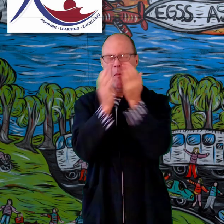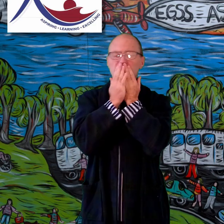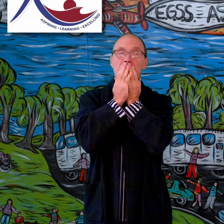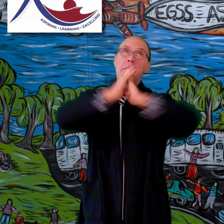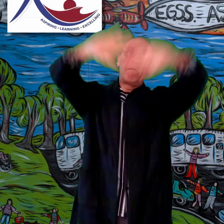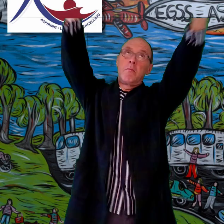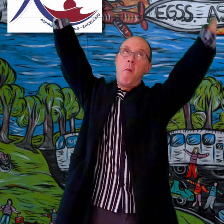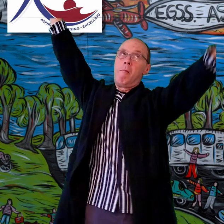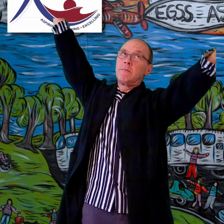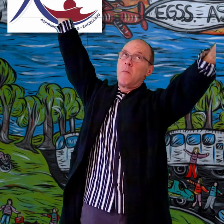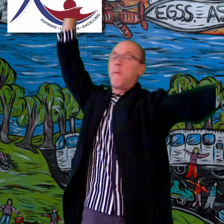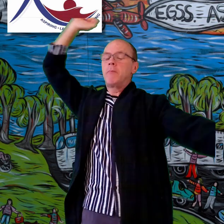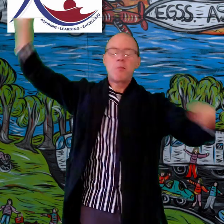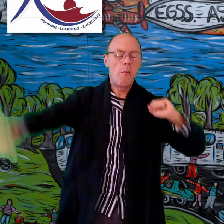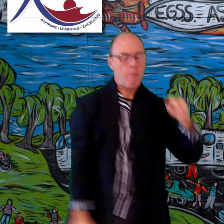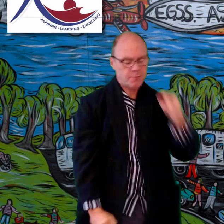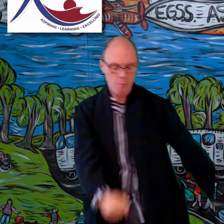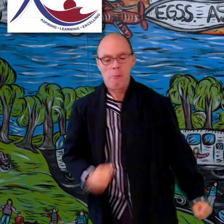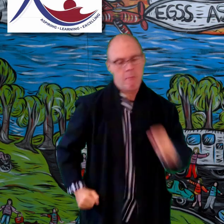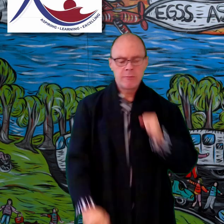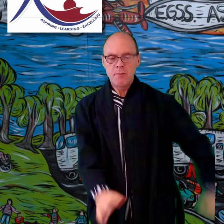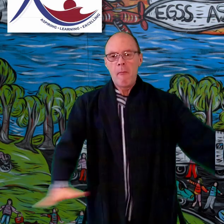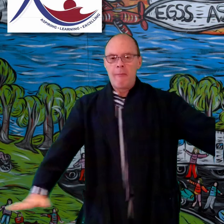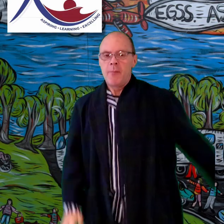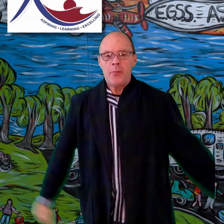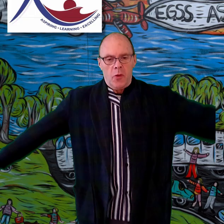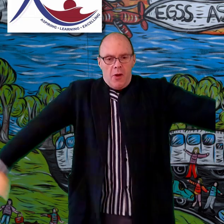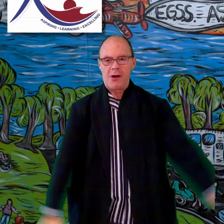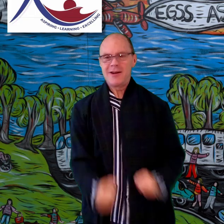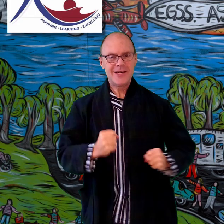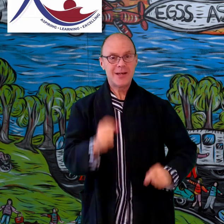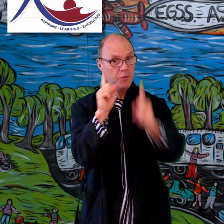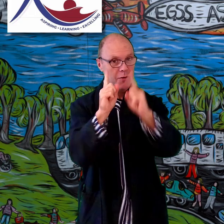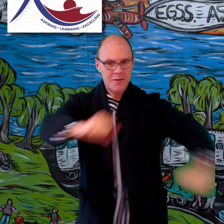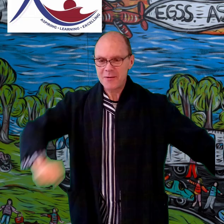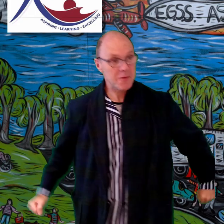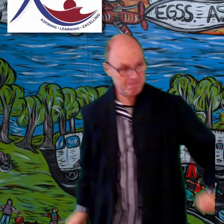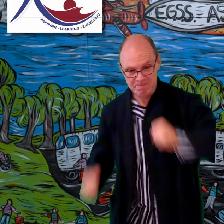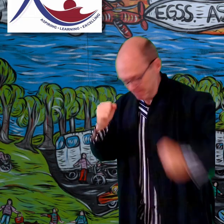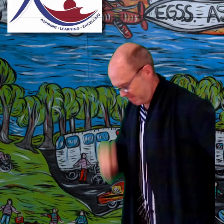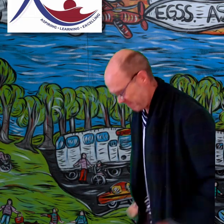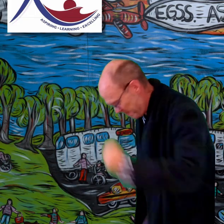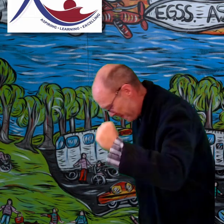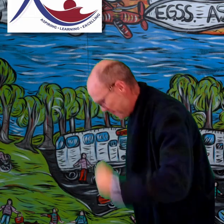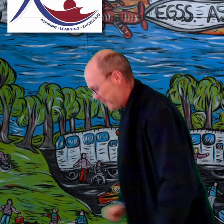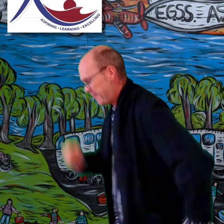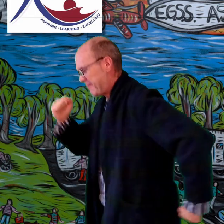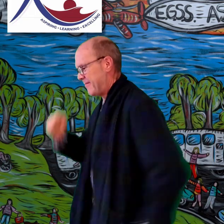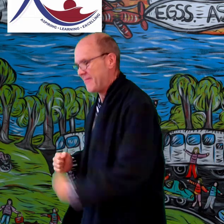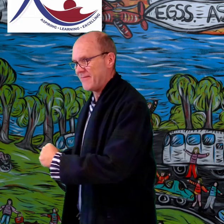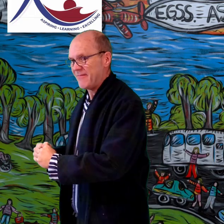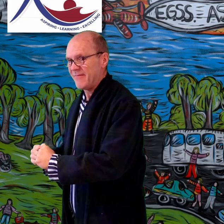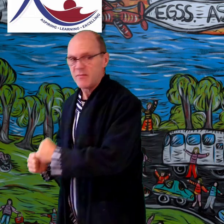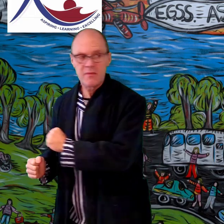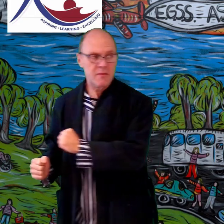Wake up, it's time to go to school. I gotta get ready, gotta be on time, cause I wanna be first at the front of the line. But